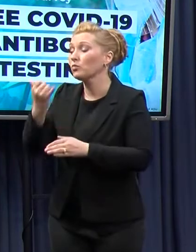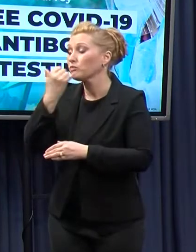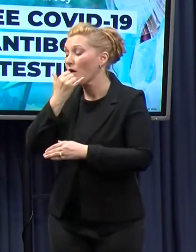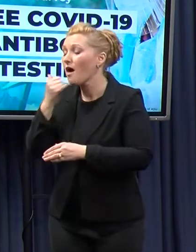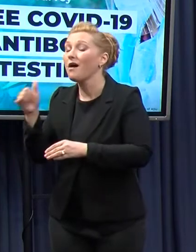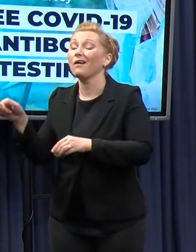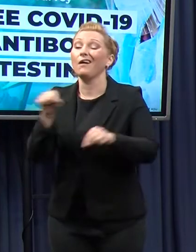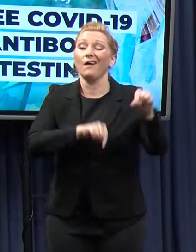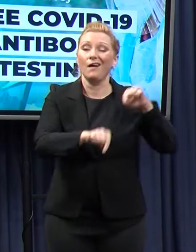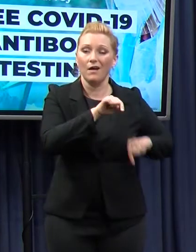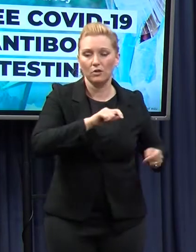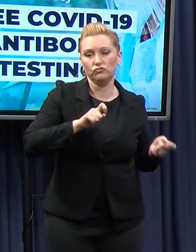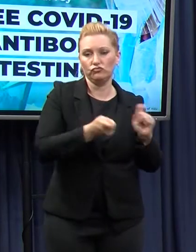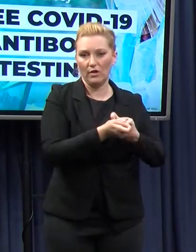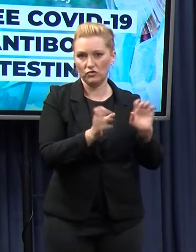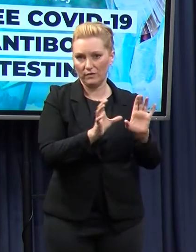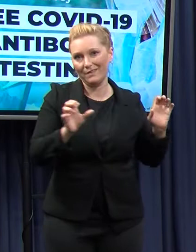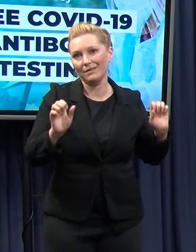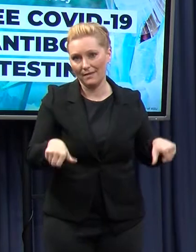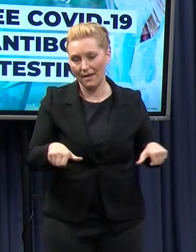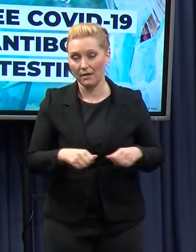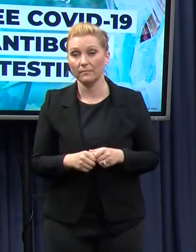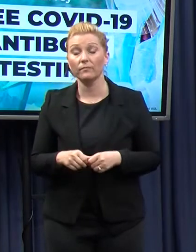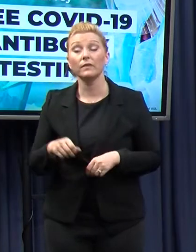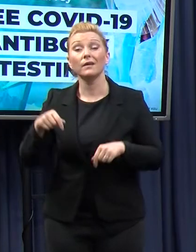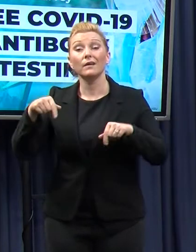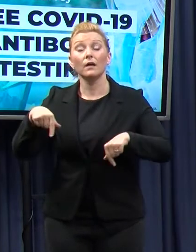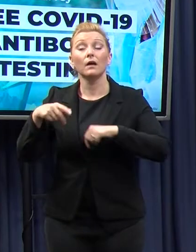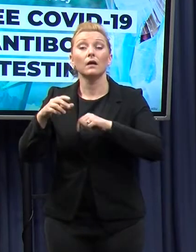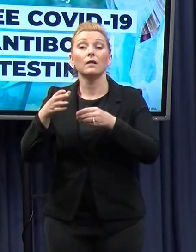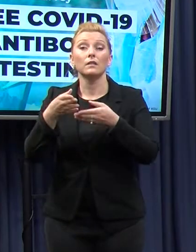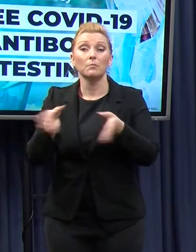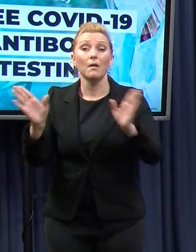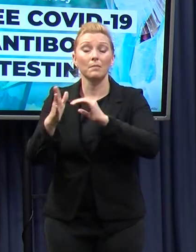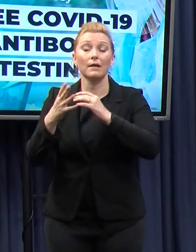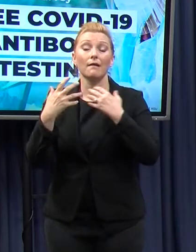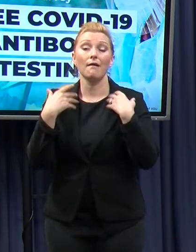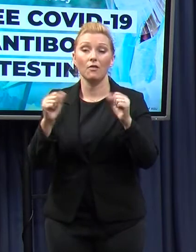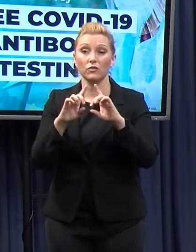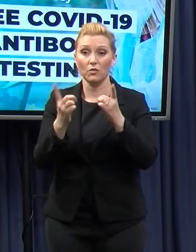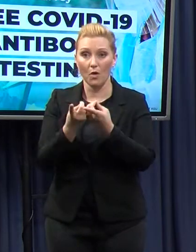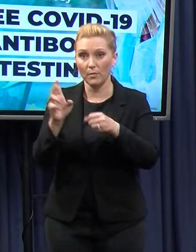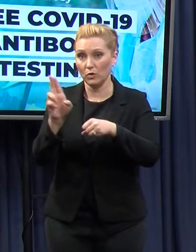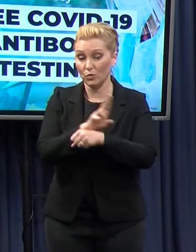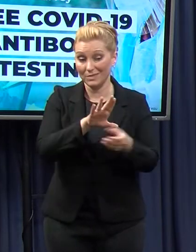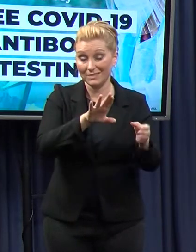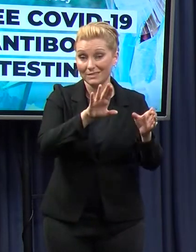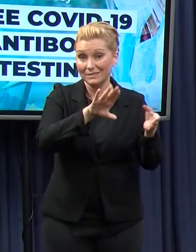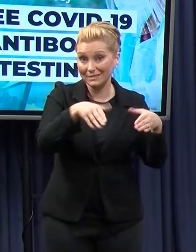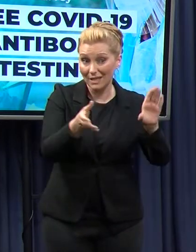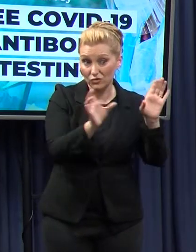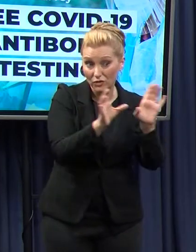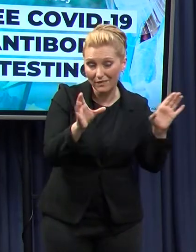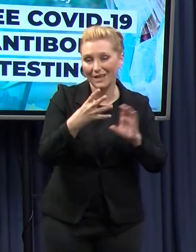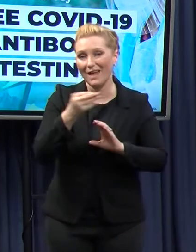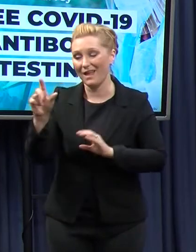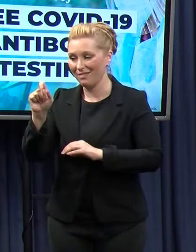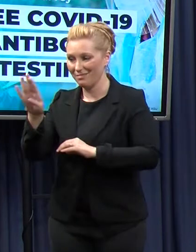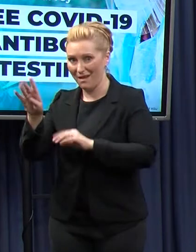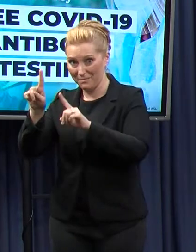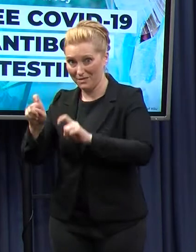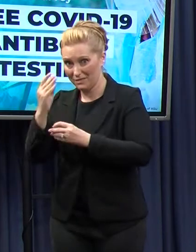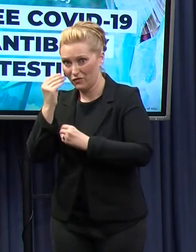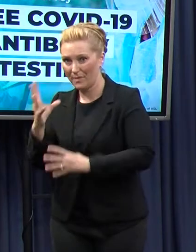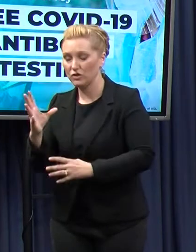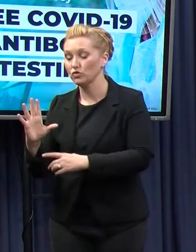Maricopa County Department of Public Health uses death certificate and laboratory test information to estimate the number of